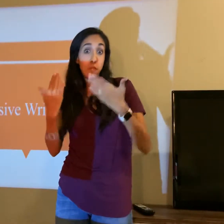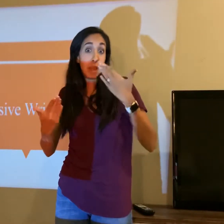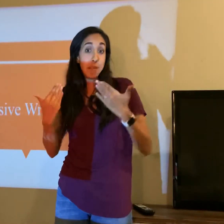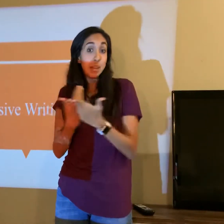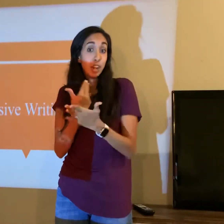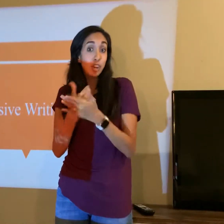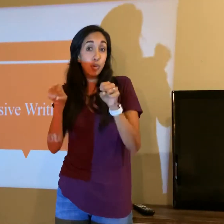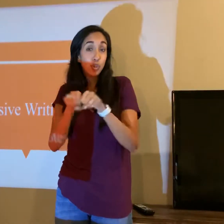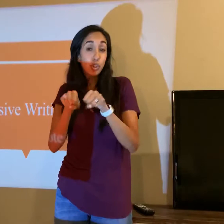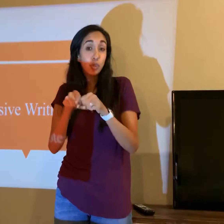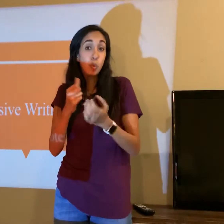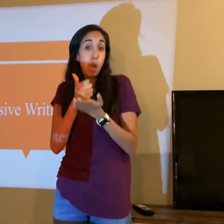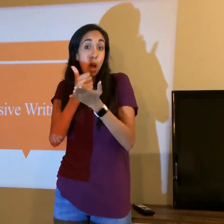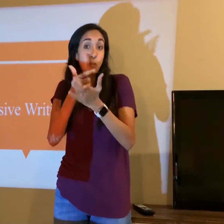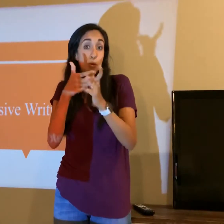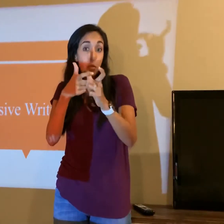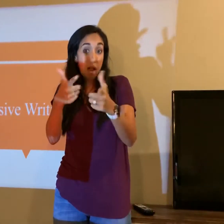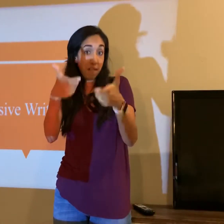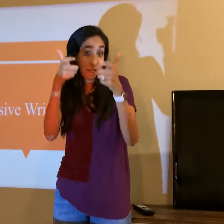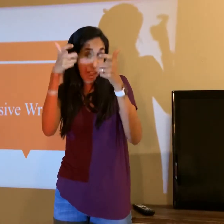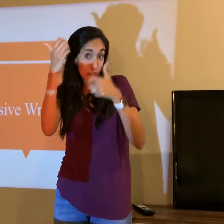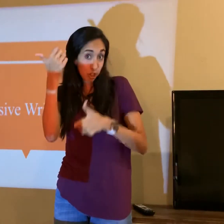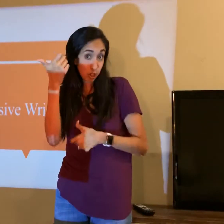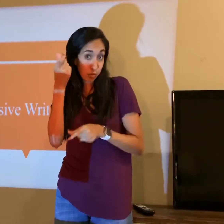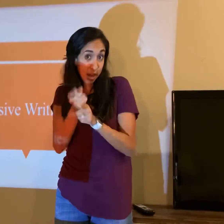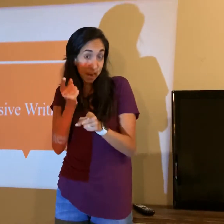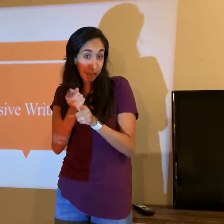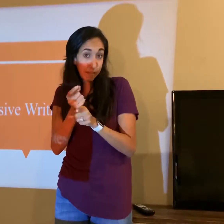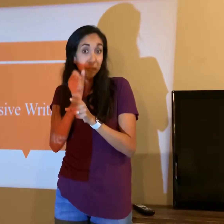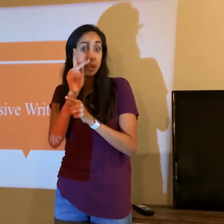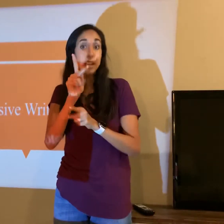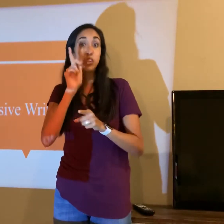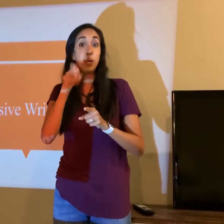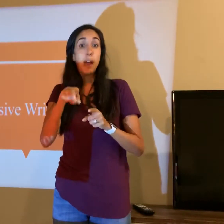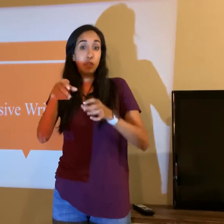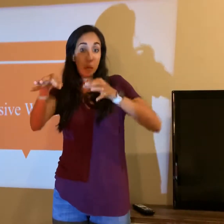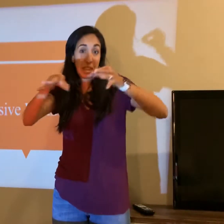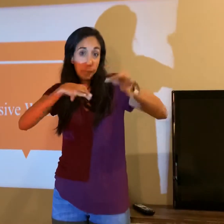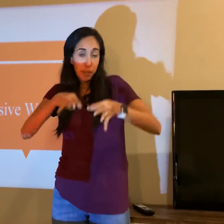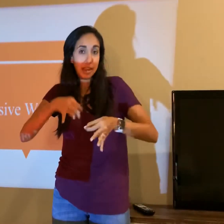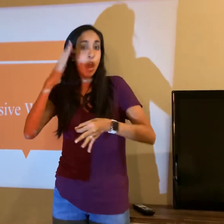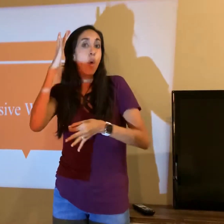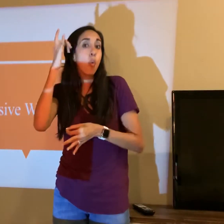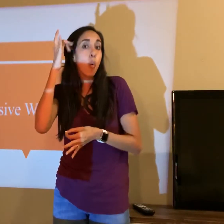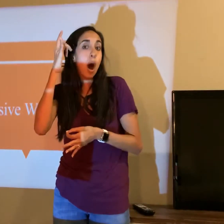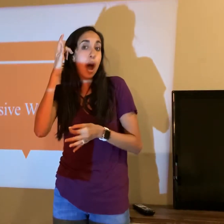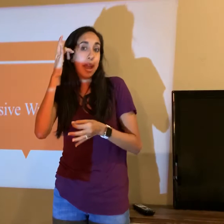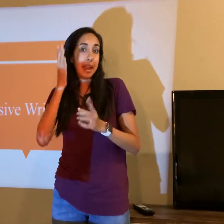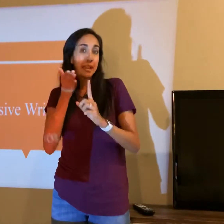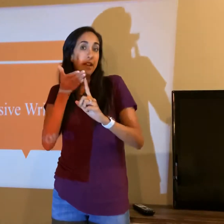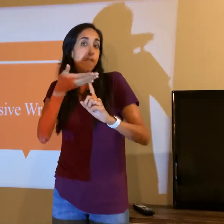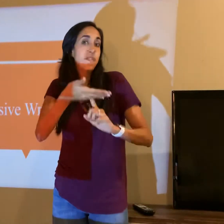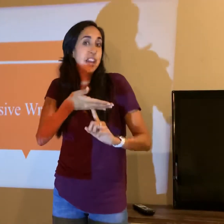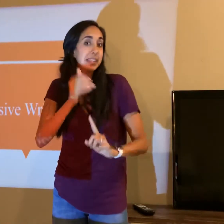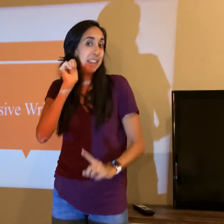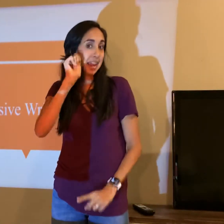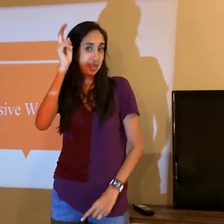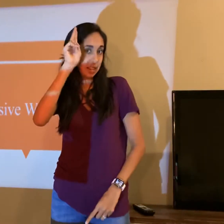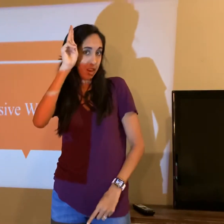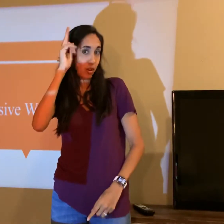maybe the new shoes will help you run faster, right? Okay, so you have to explain why and convince aunt and uncle